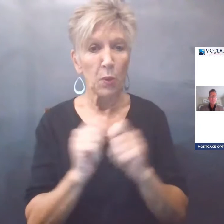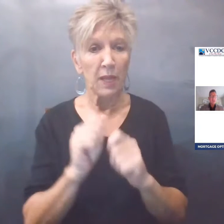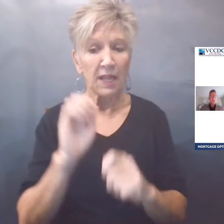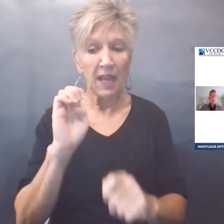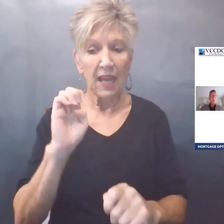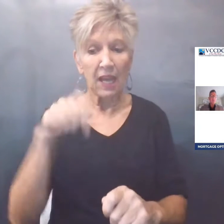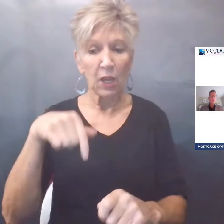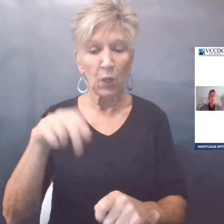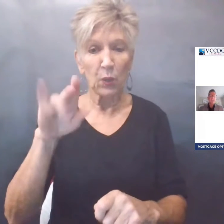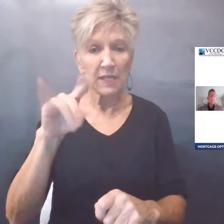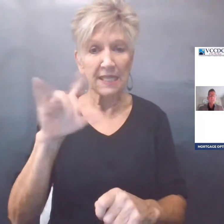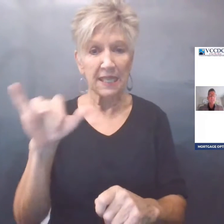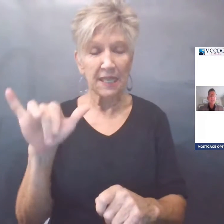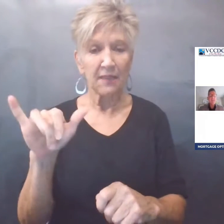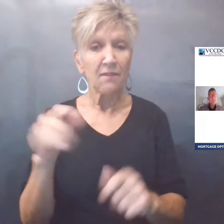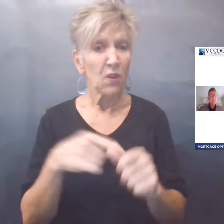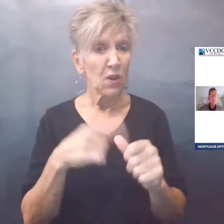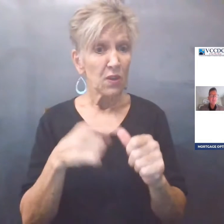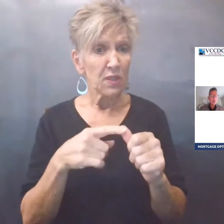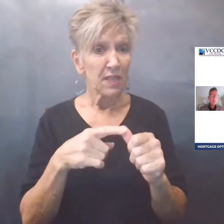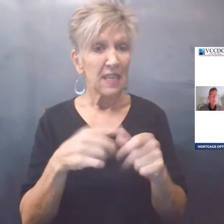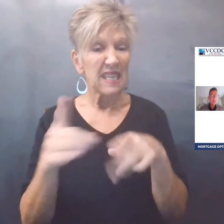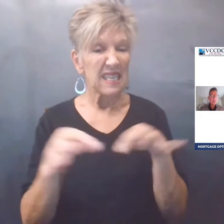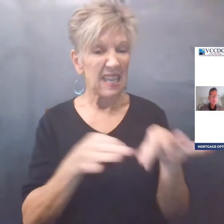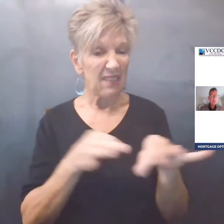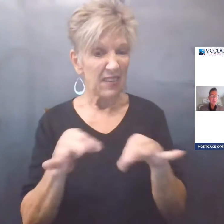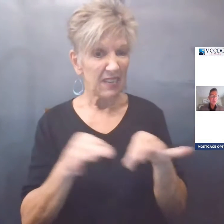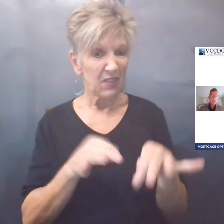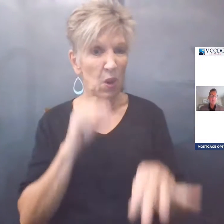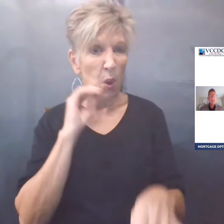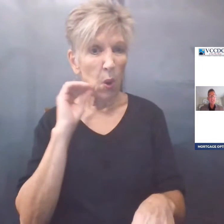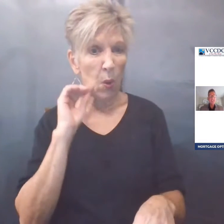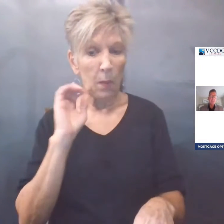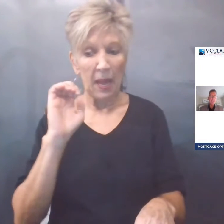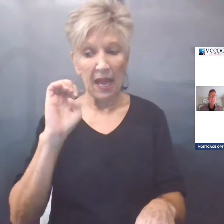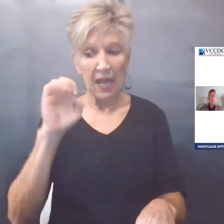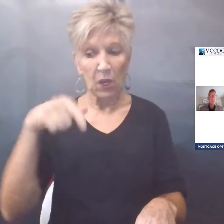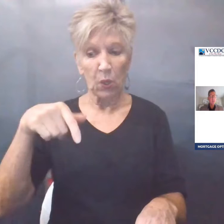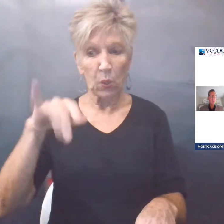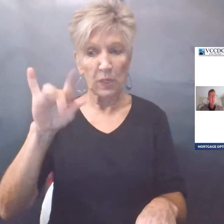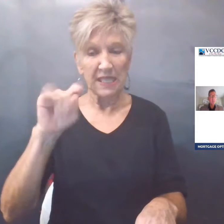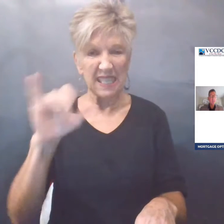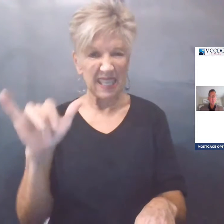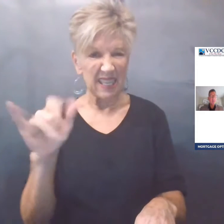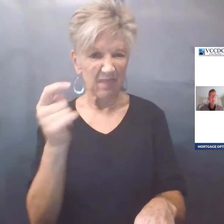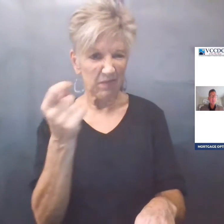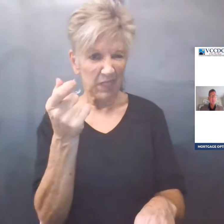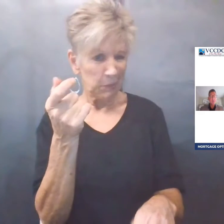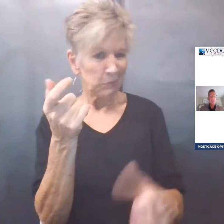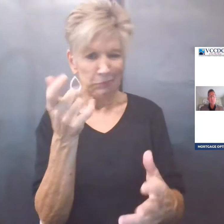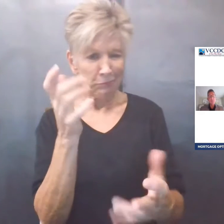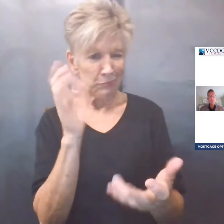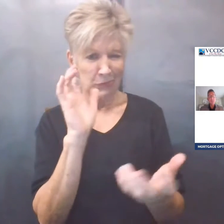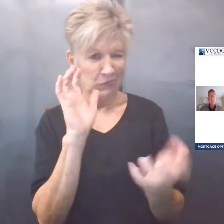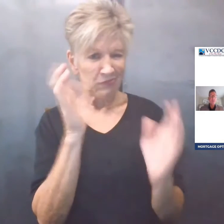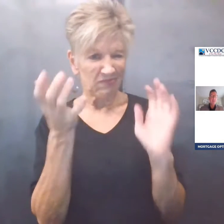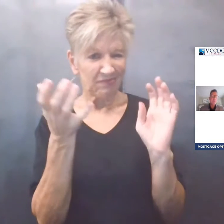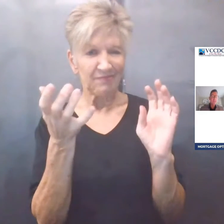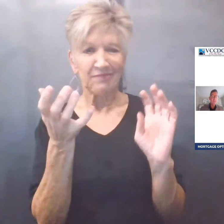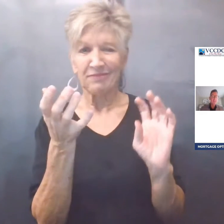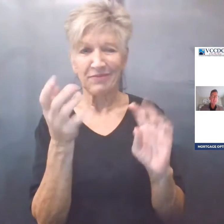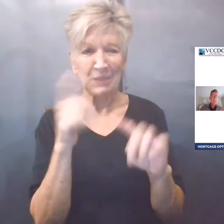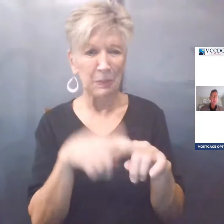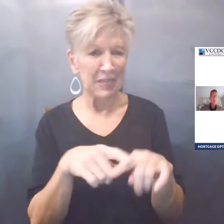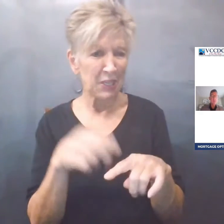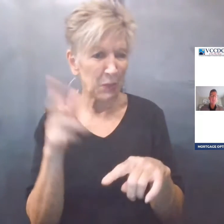So the first thing I want to go over is the definition of home equity. I think sometimes it can be a little ambiguous for people depending on what you hear, how the